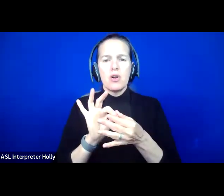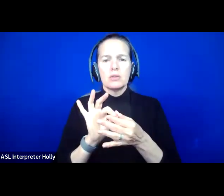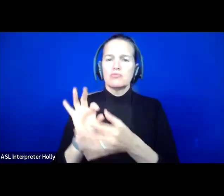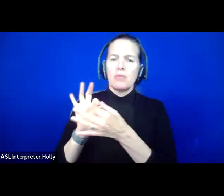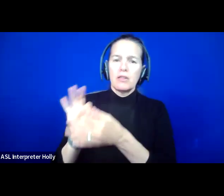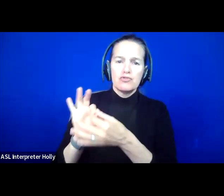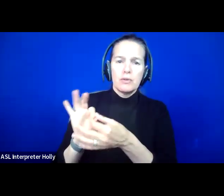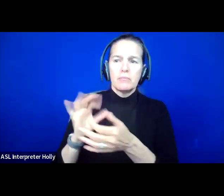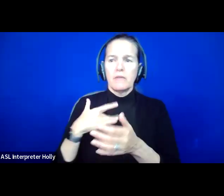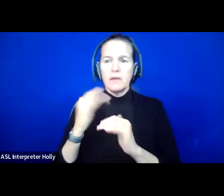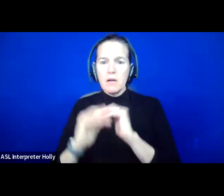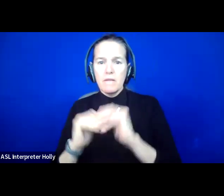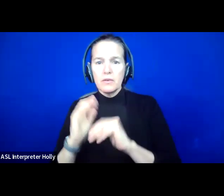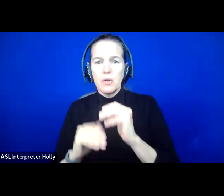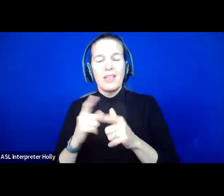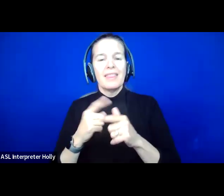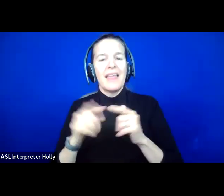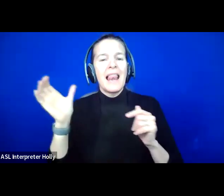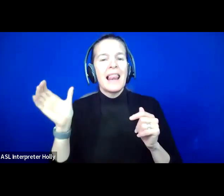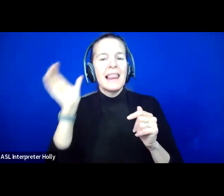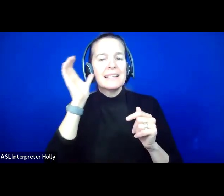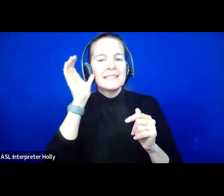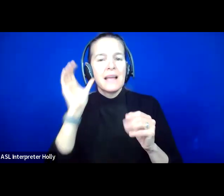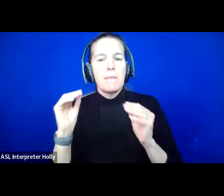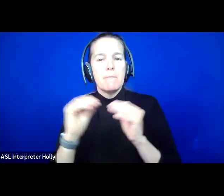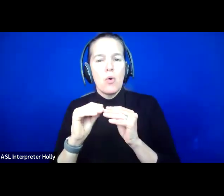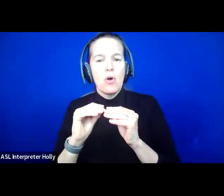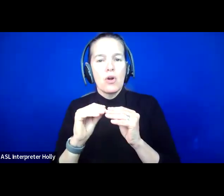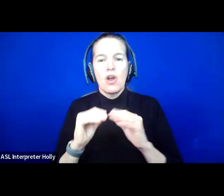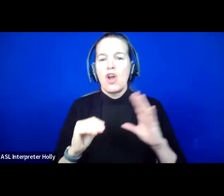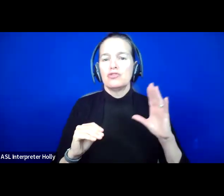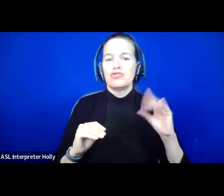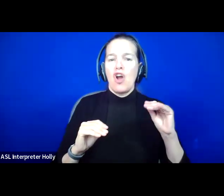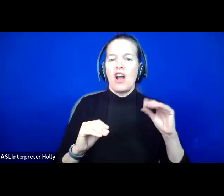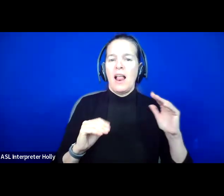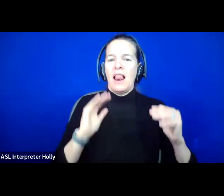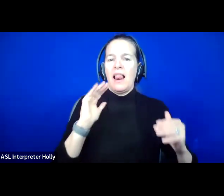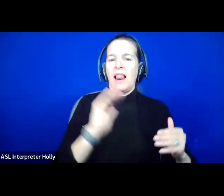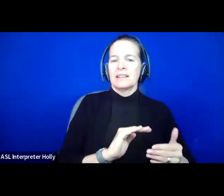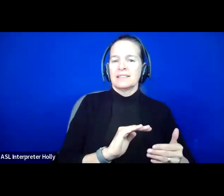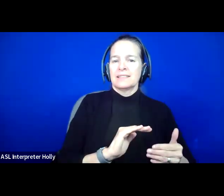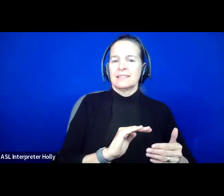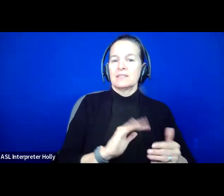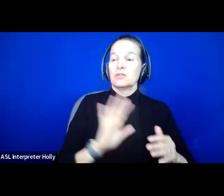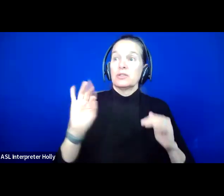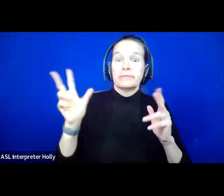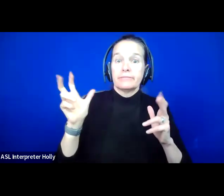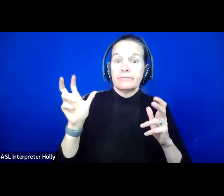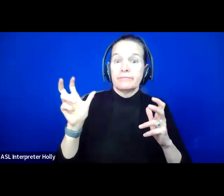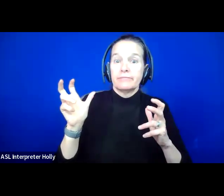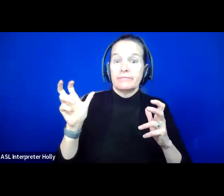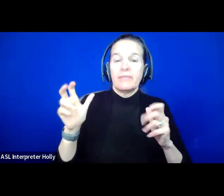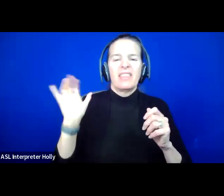feel comfortable, listen more, talk less, and be open to learn and do your homework. That is where I found the